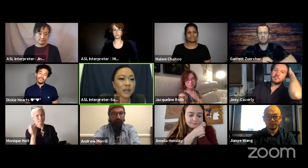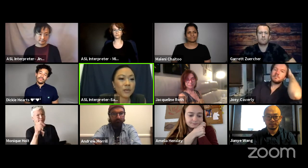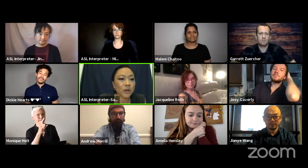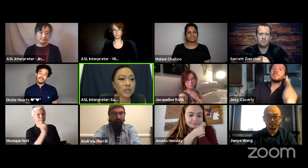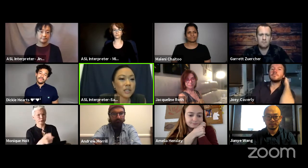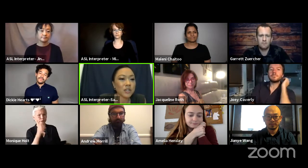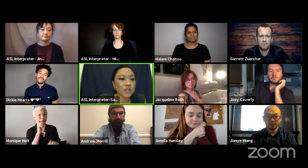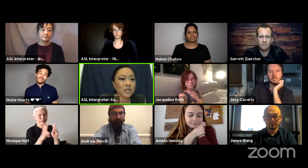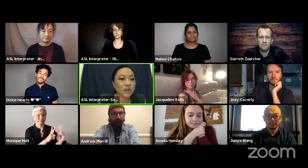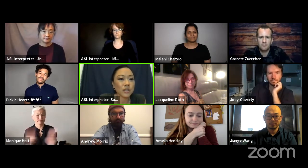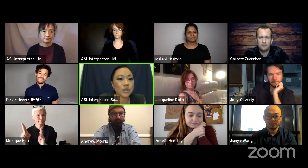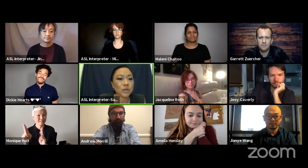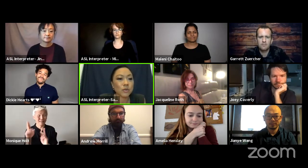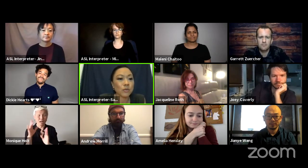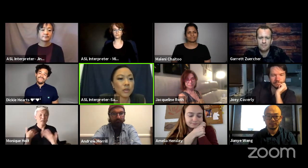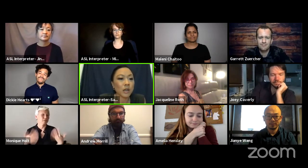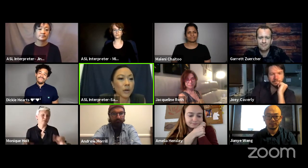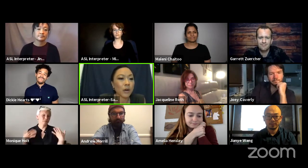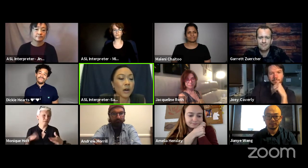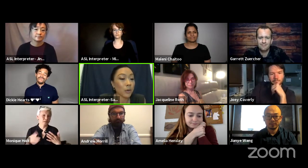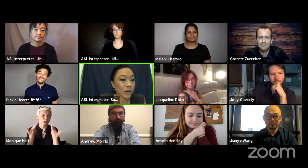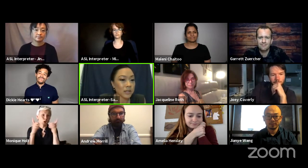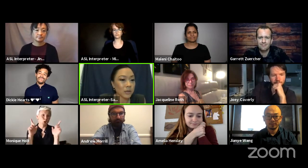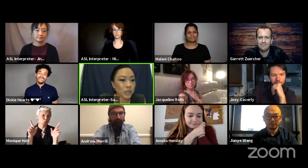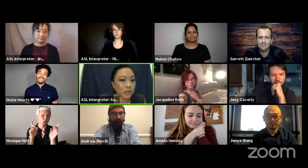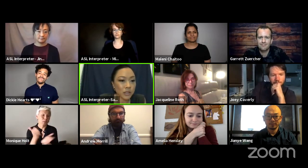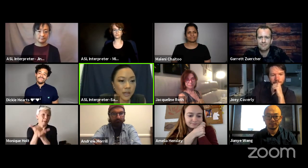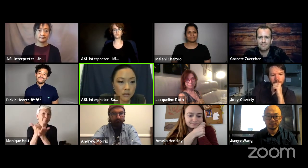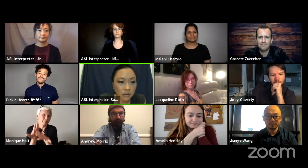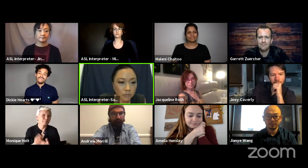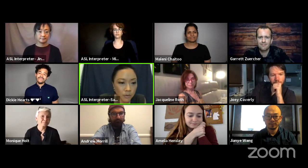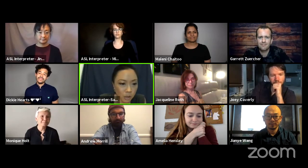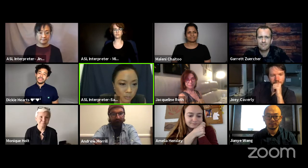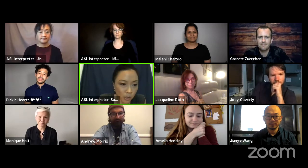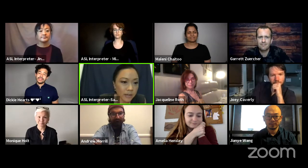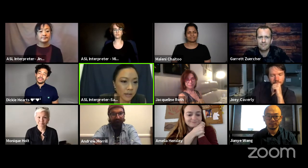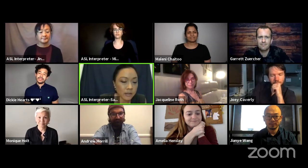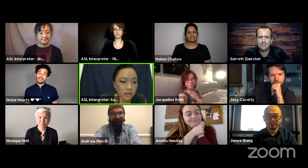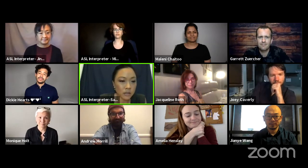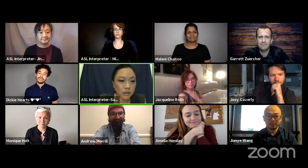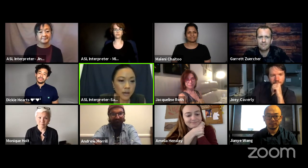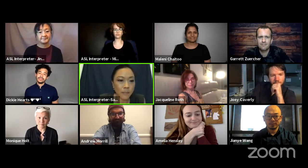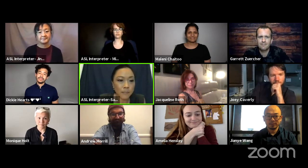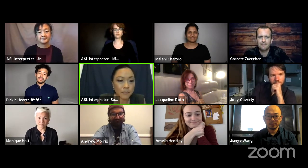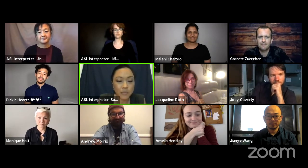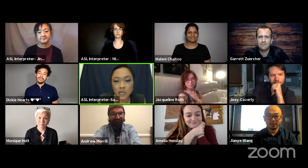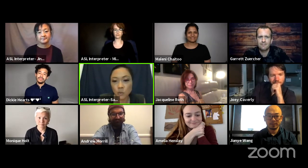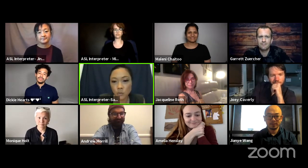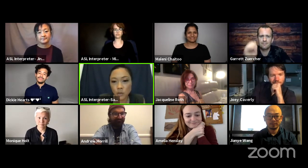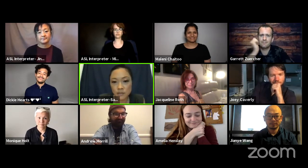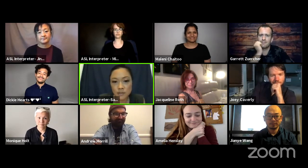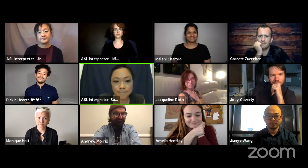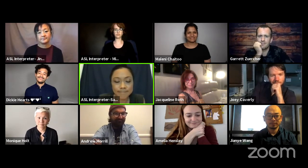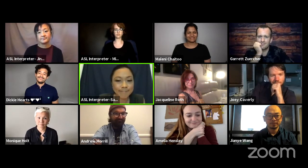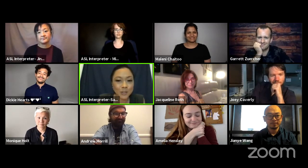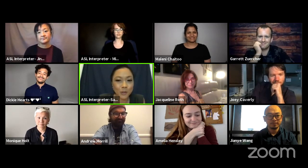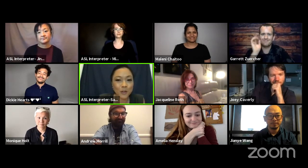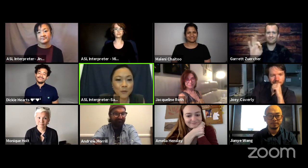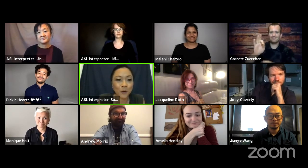through our discussions, started to think about other ways that we could edit the film or edit it to make it what it was. So thank you for your